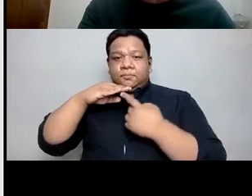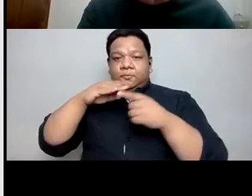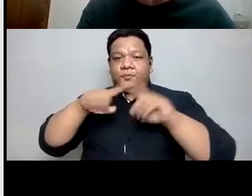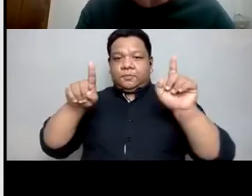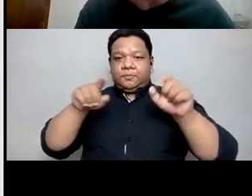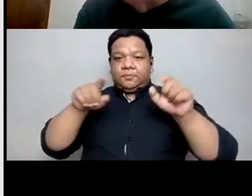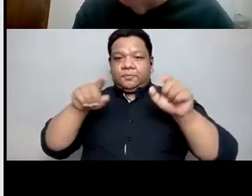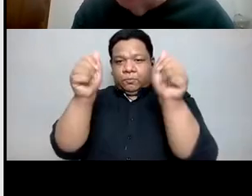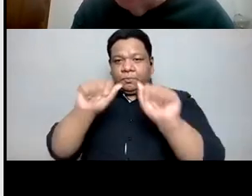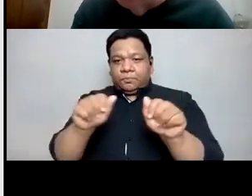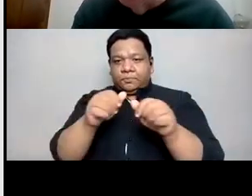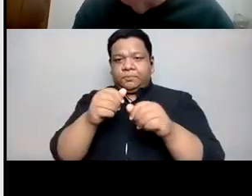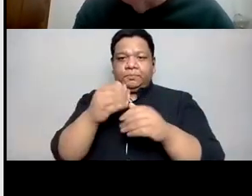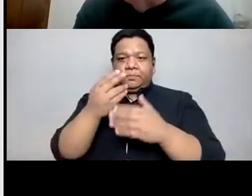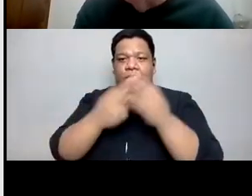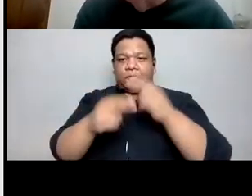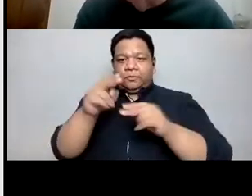looking for.